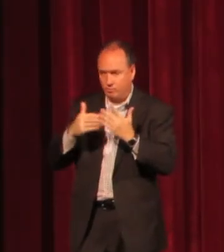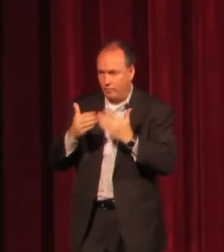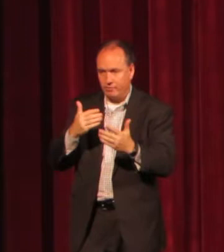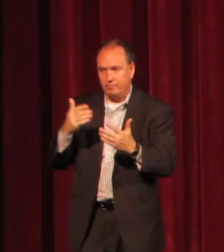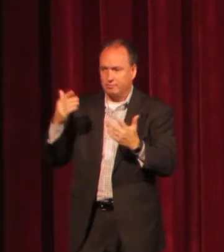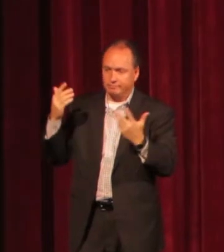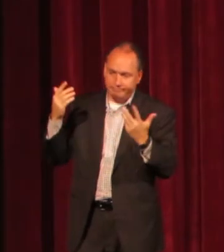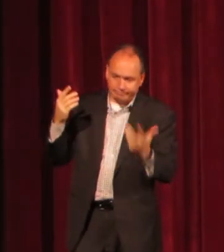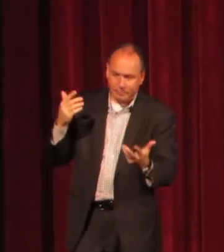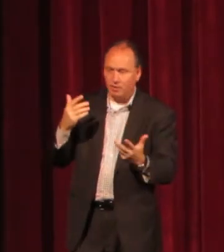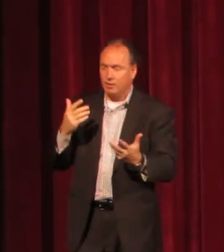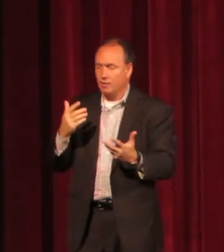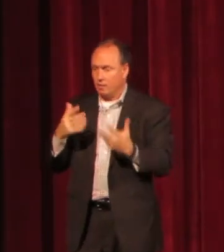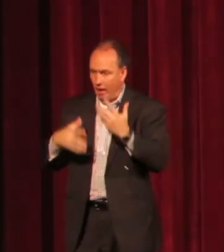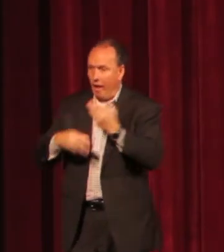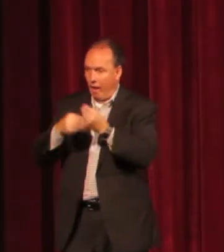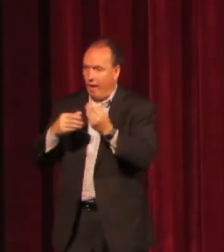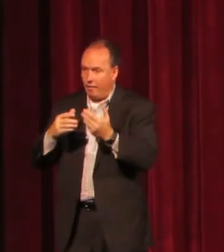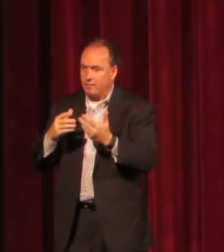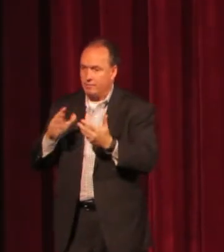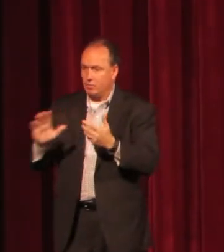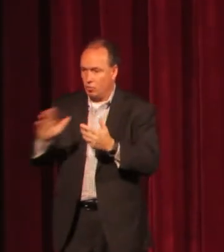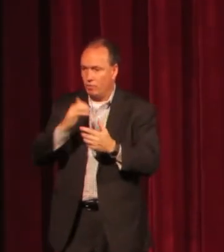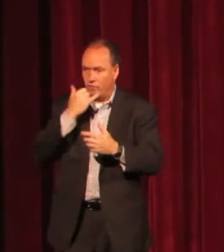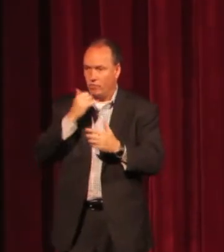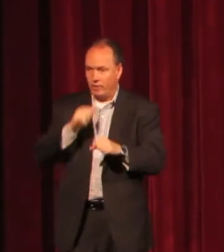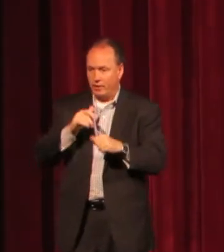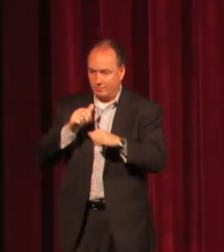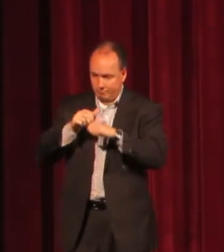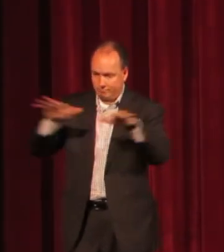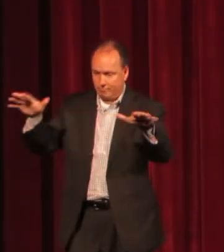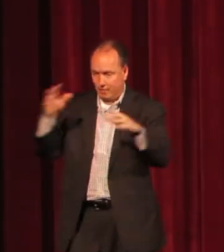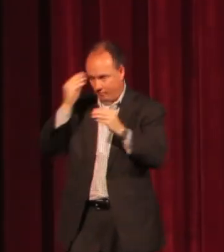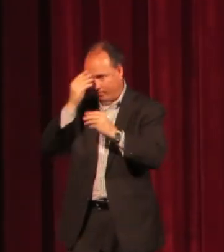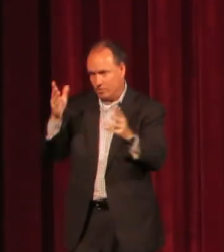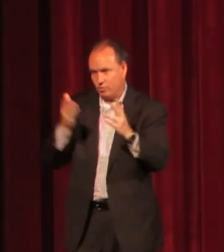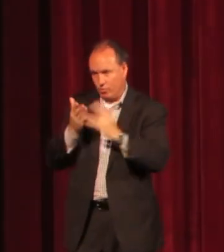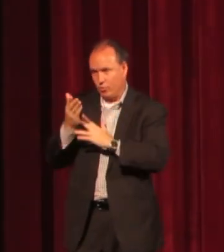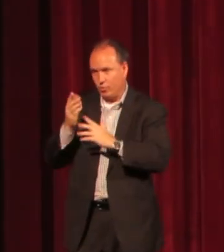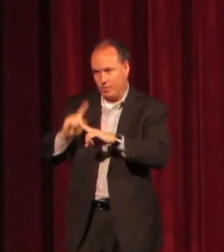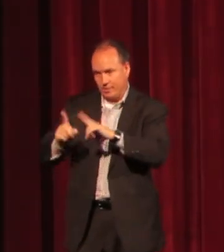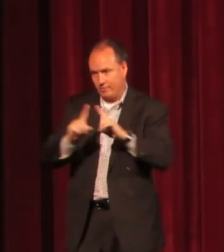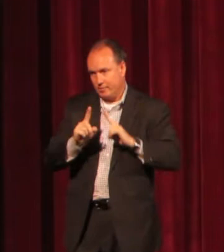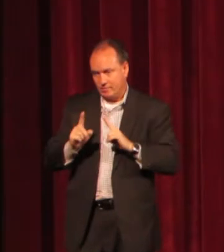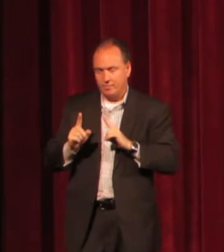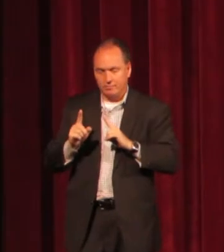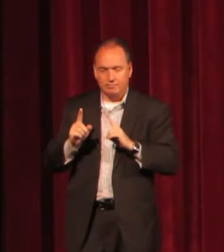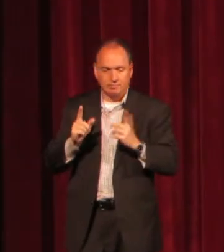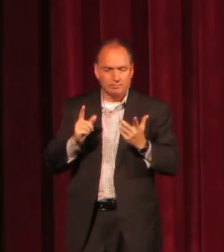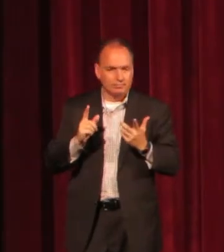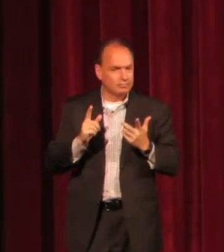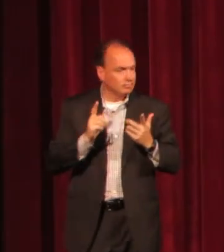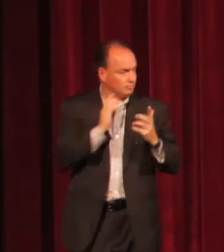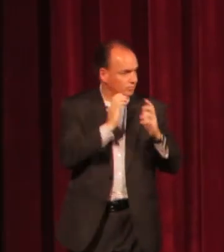would be very beneficial for you to add those. That way we can relay any information through those sites.